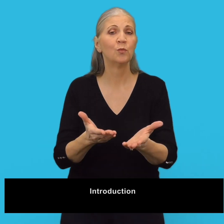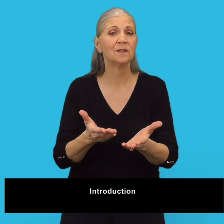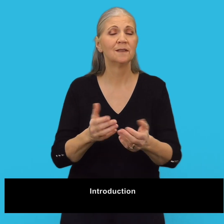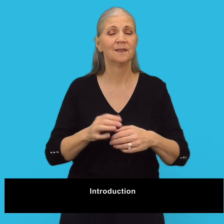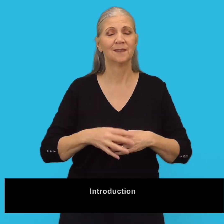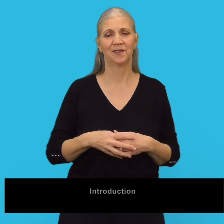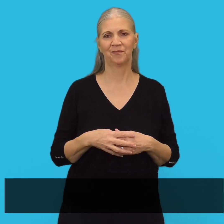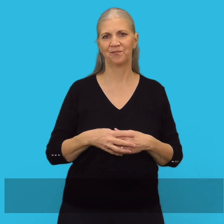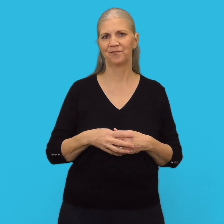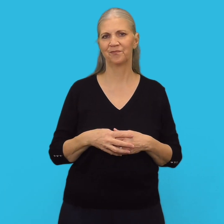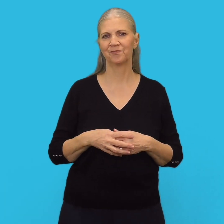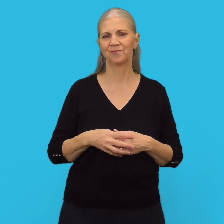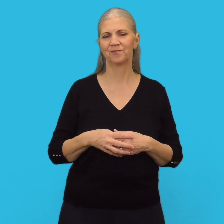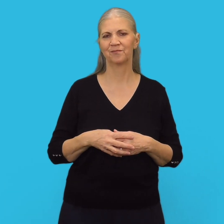Introduction.